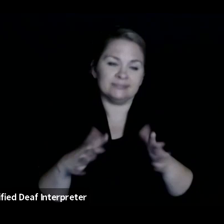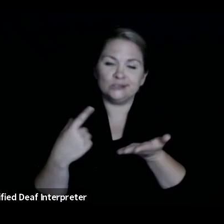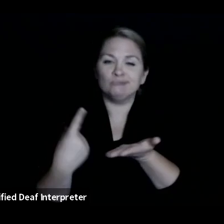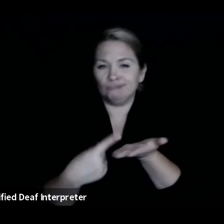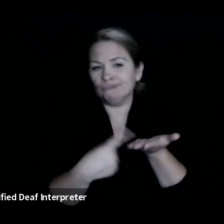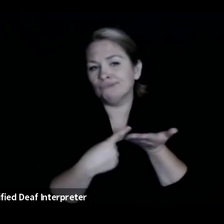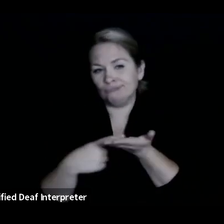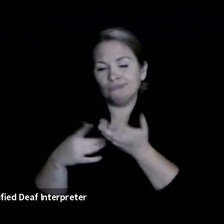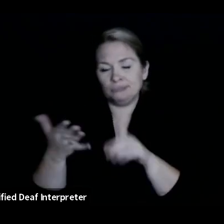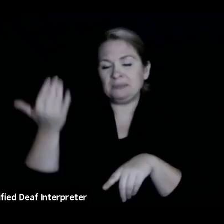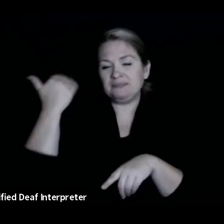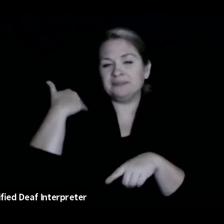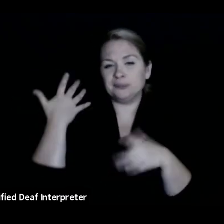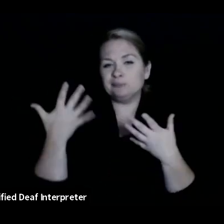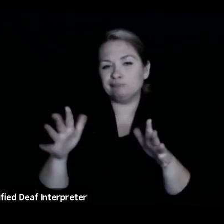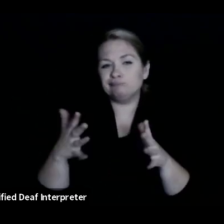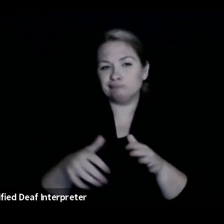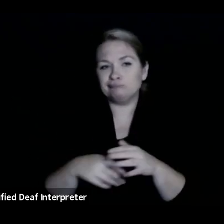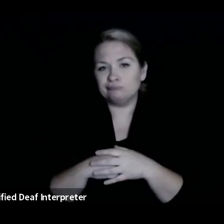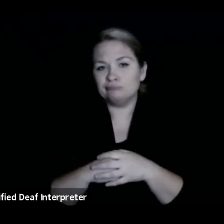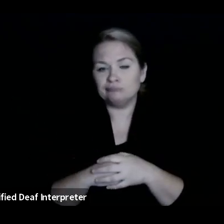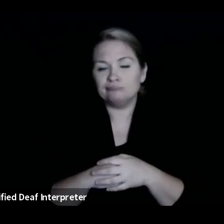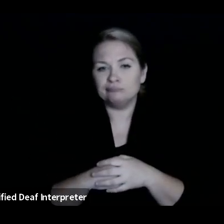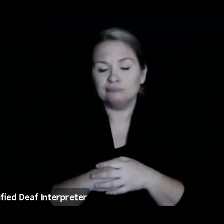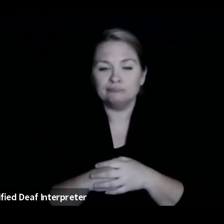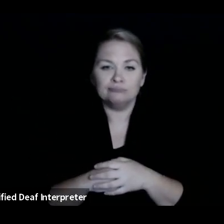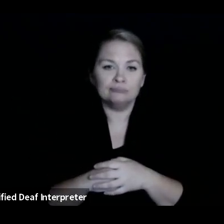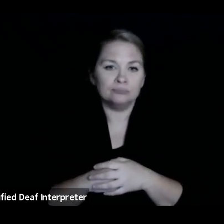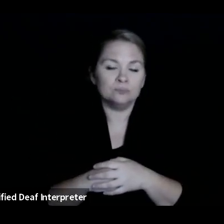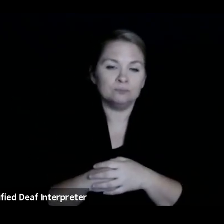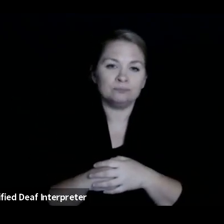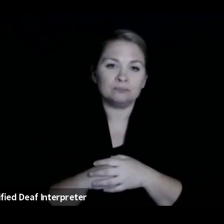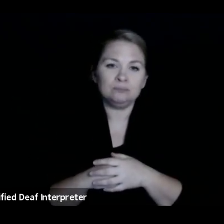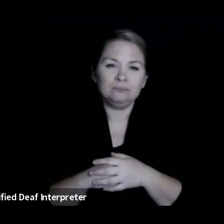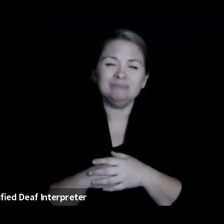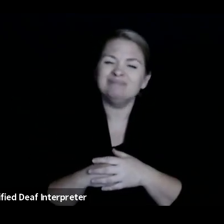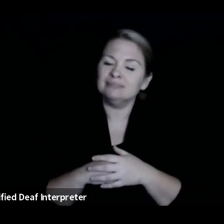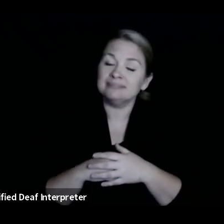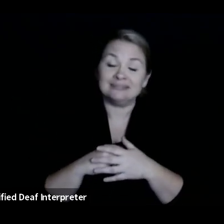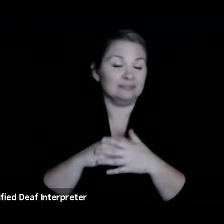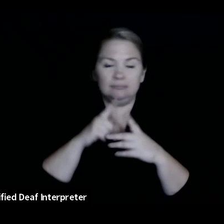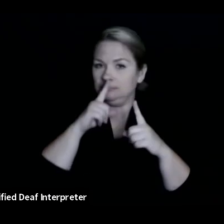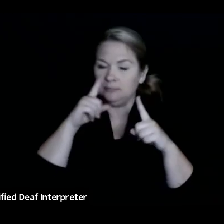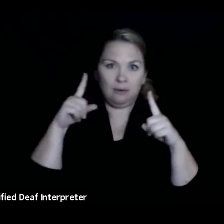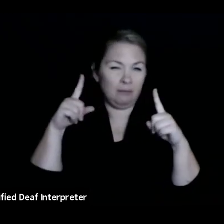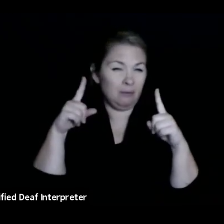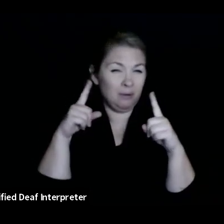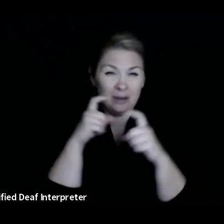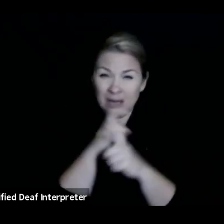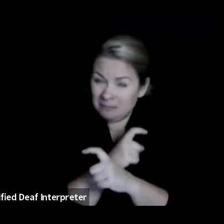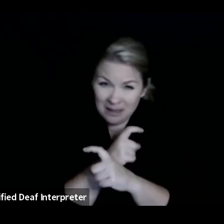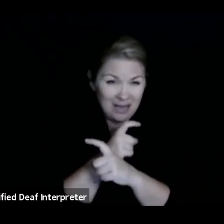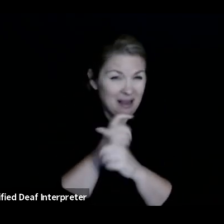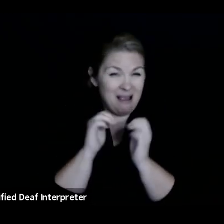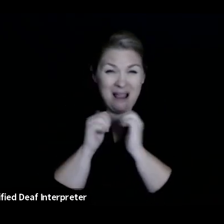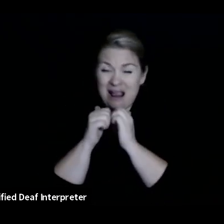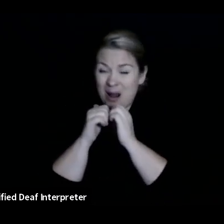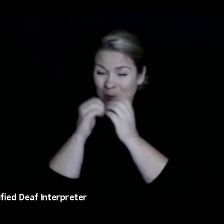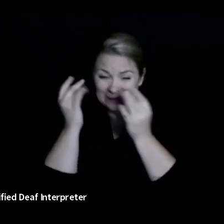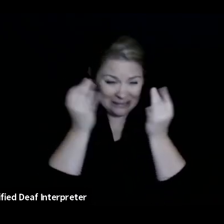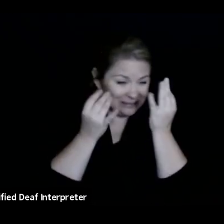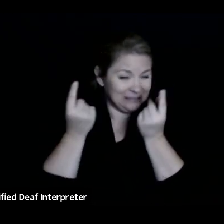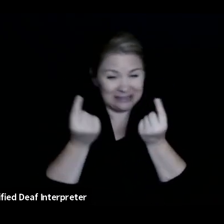this decision making is incredibly complex. And I don't know how it feels for the governor, but